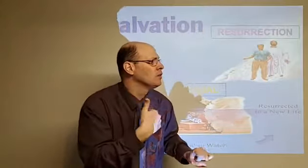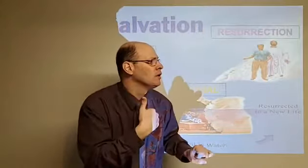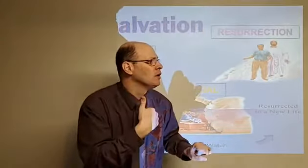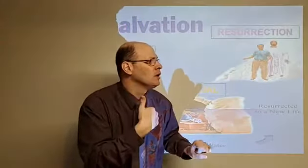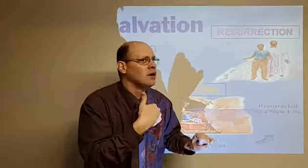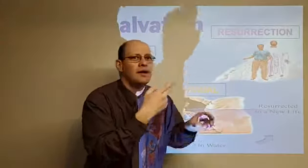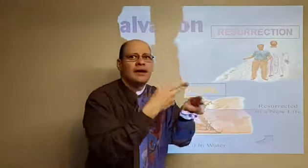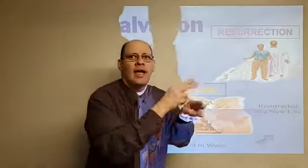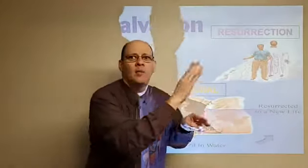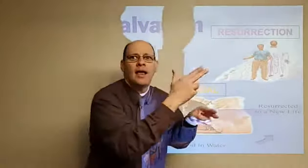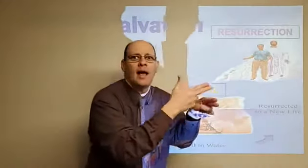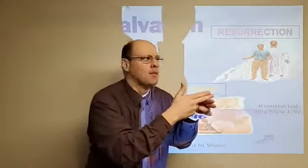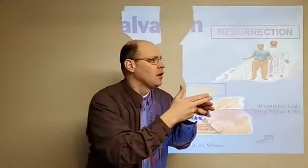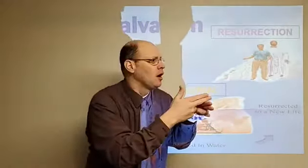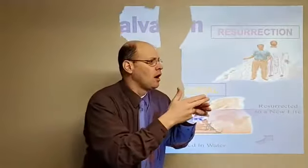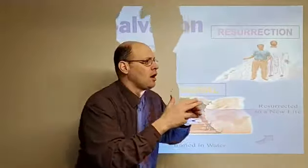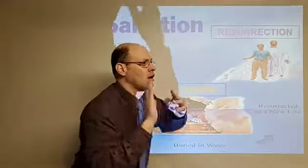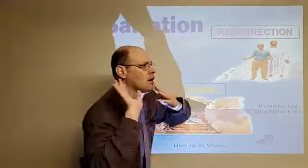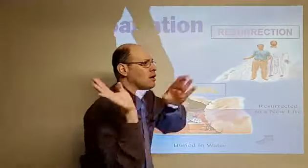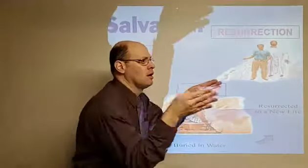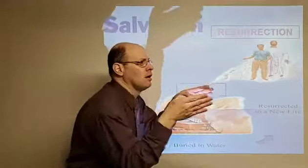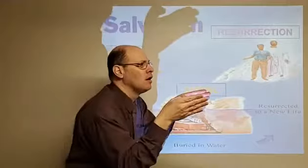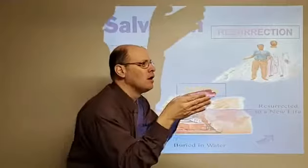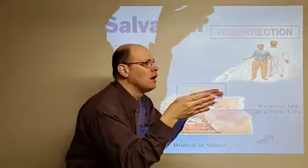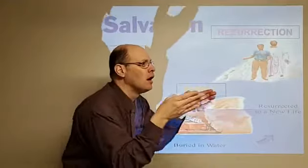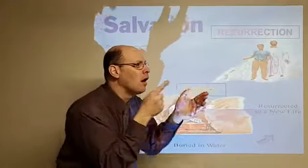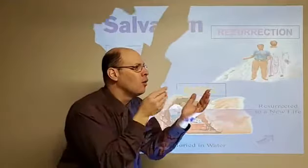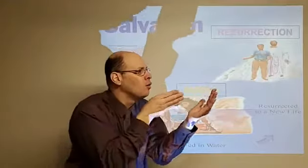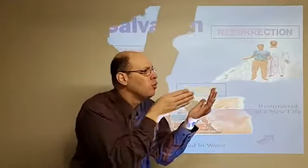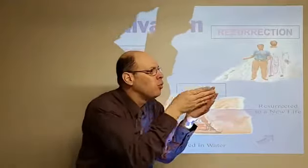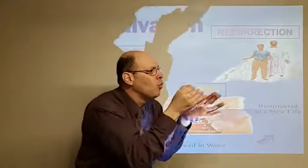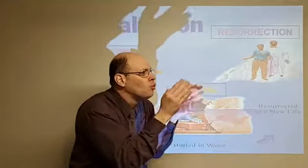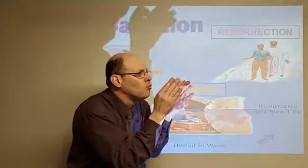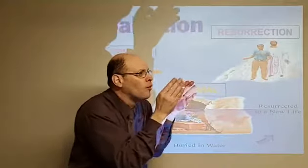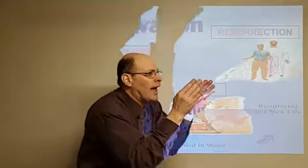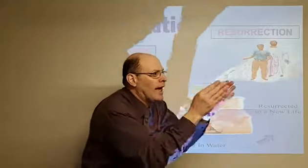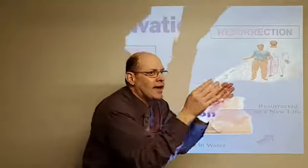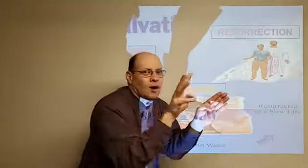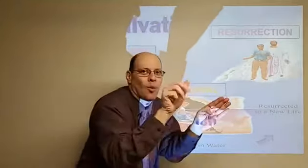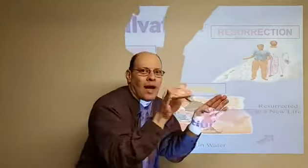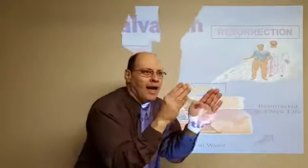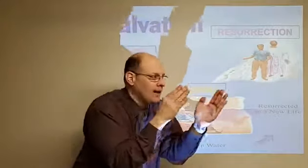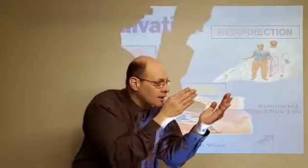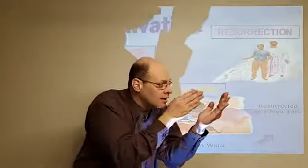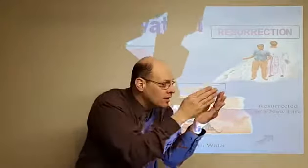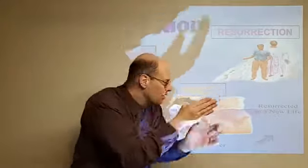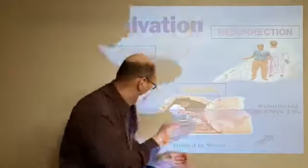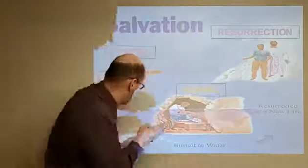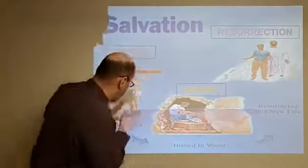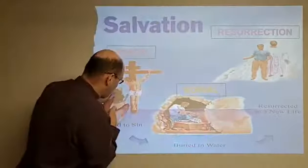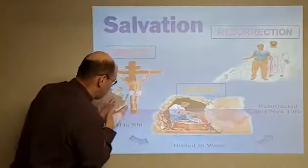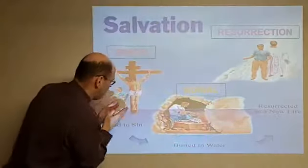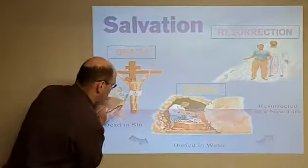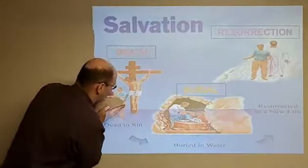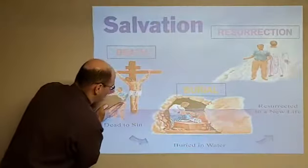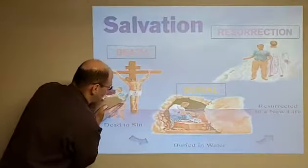Jesus saved me through his name follow Jesus through his way the way of the